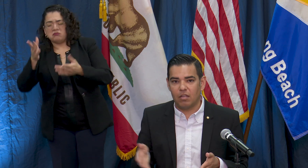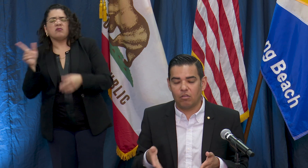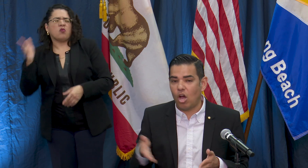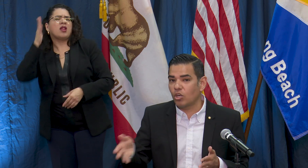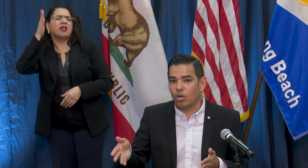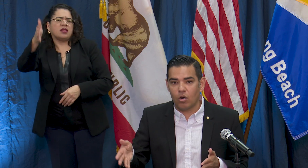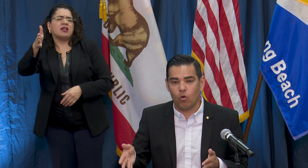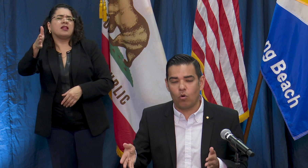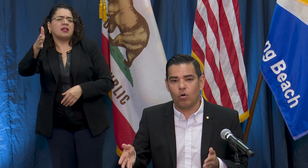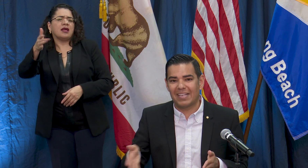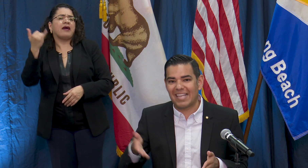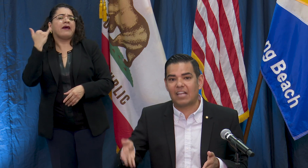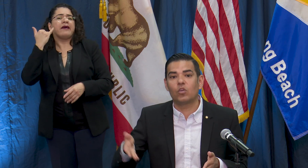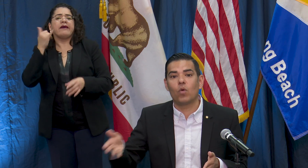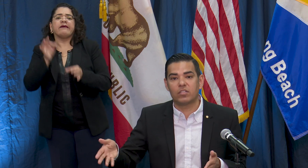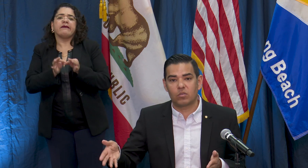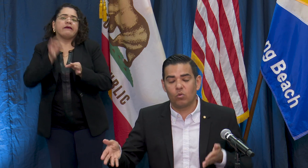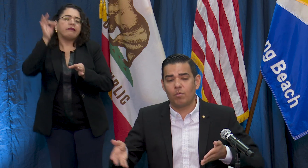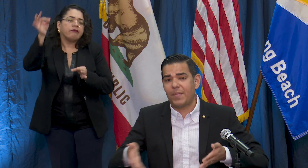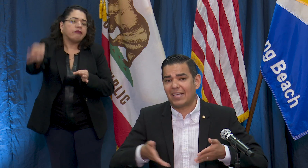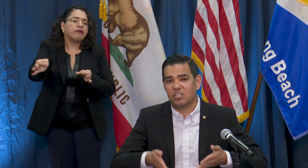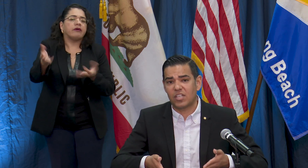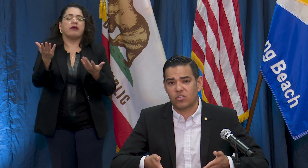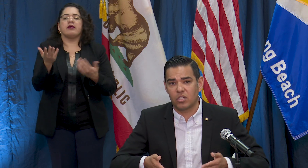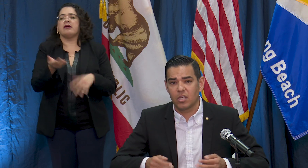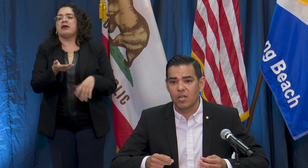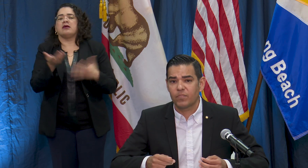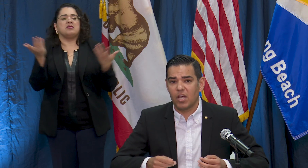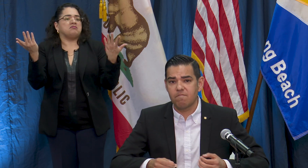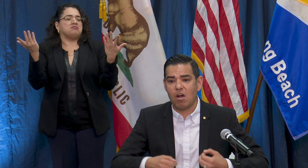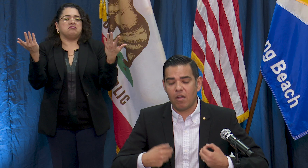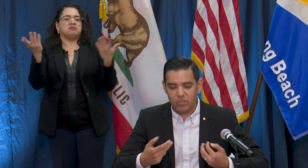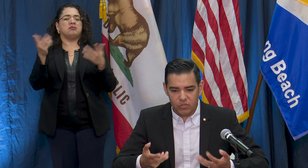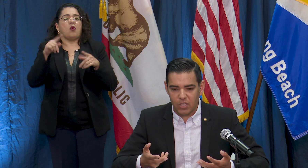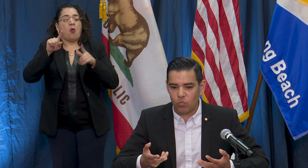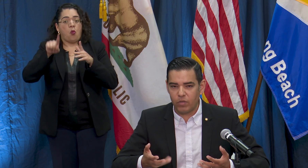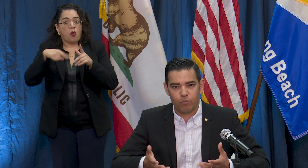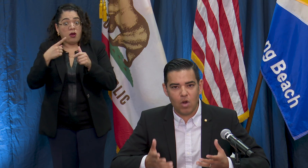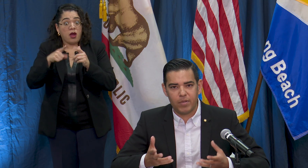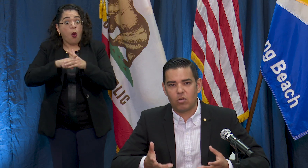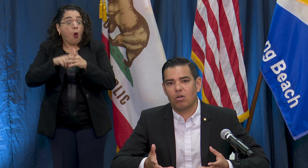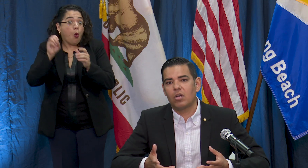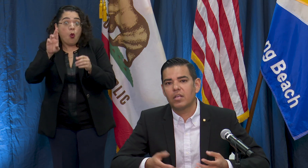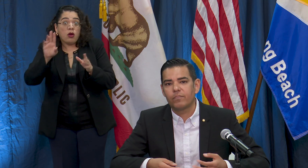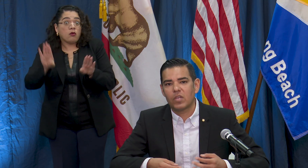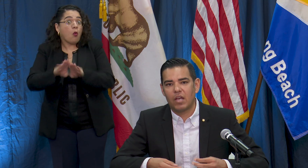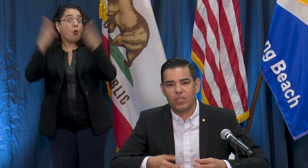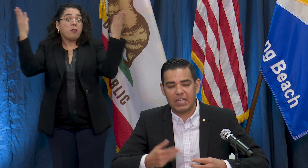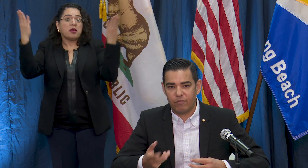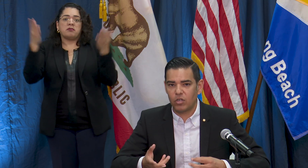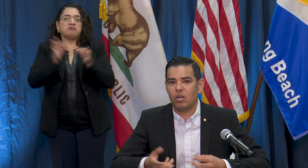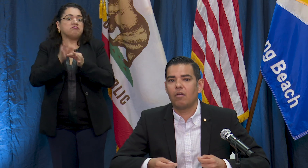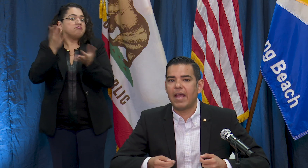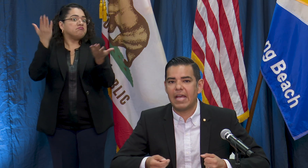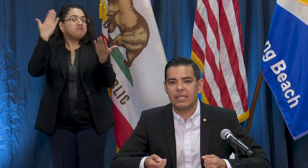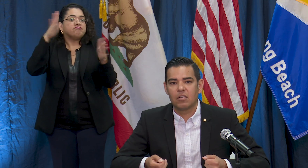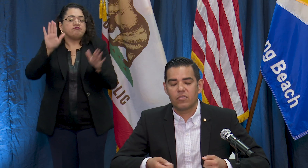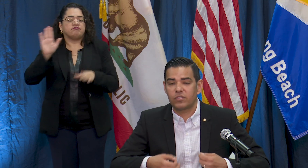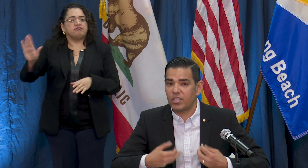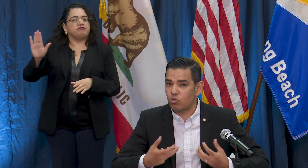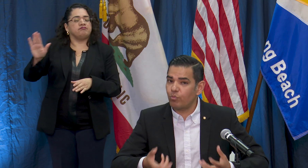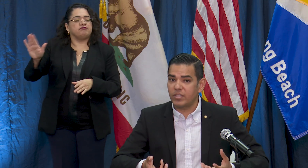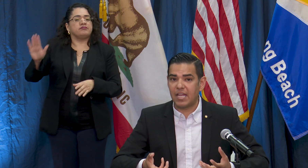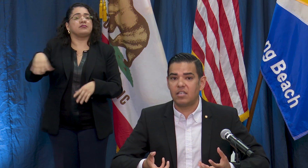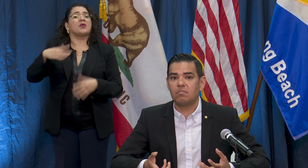out longer or exactly when school will be back in session. Obviously, we've probably heard the governor and